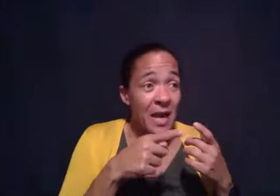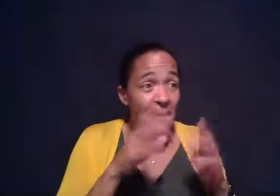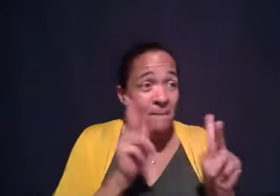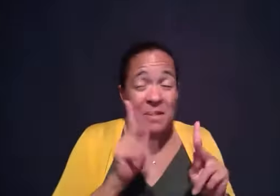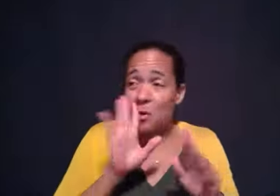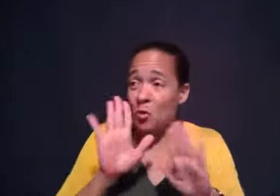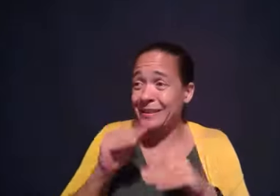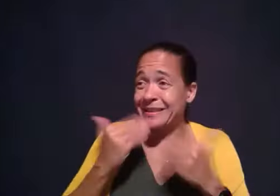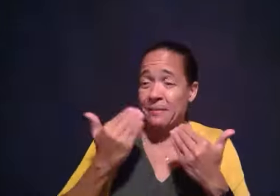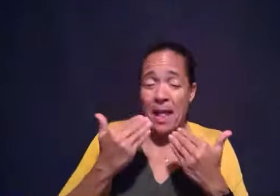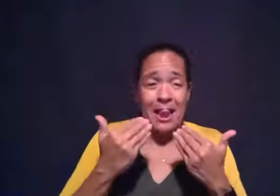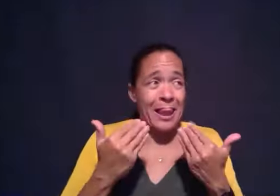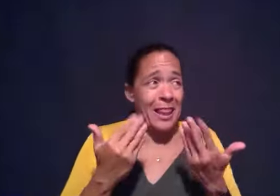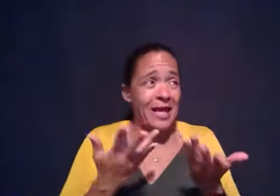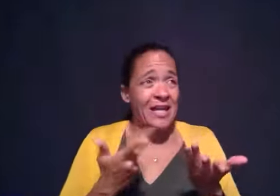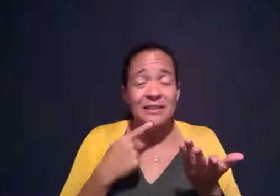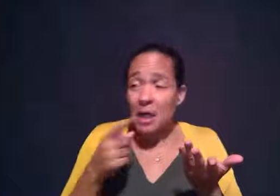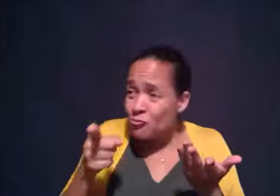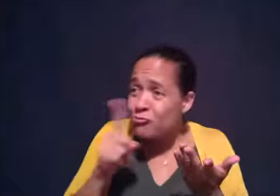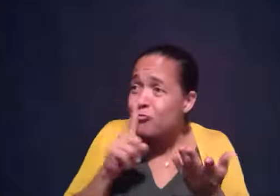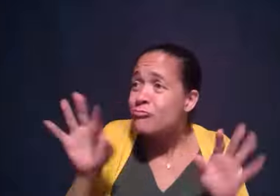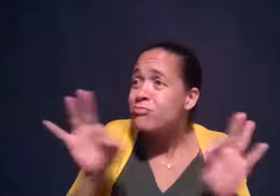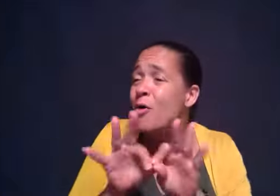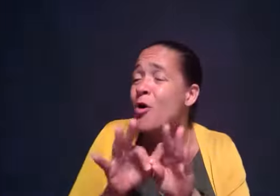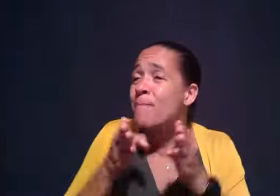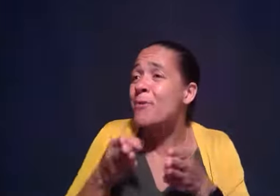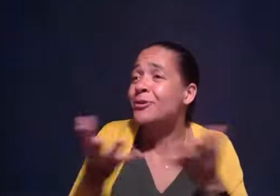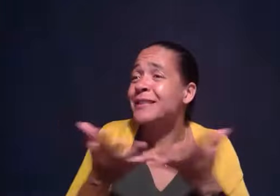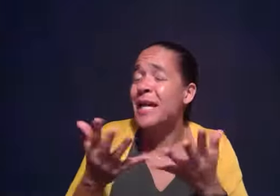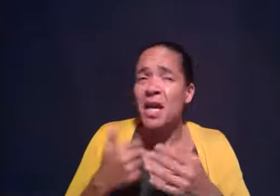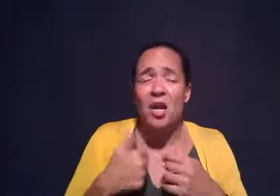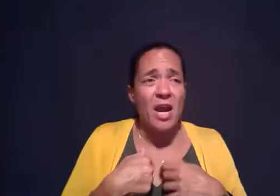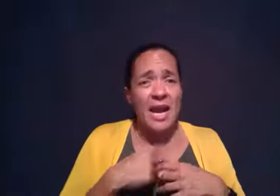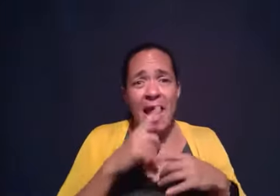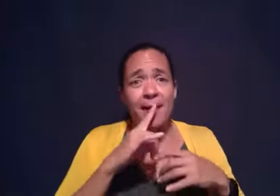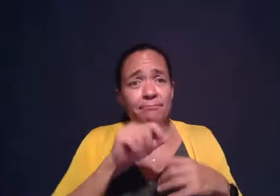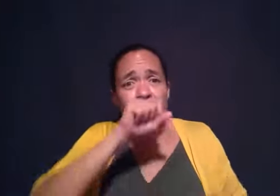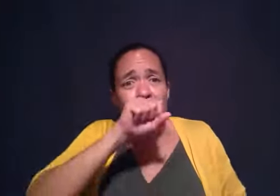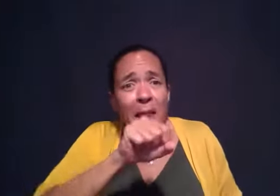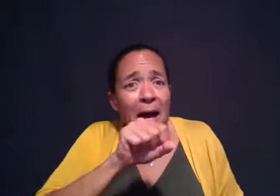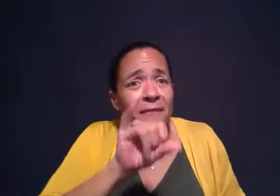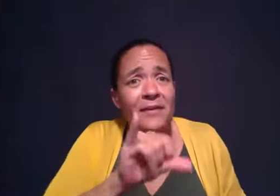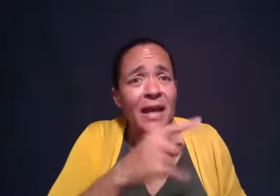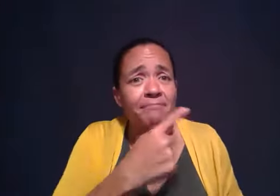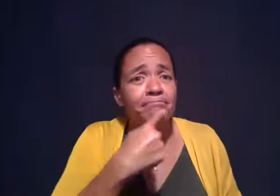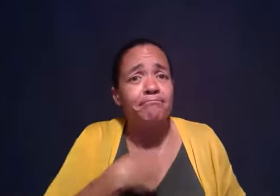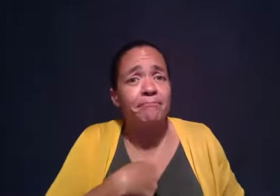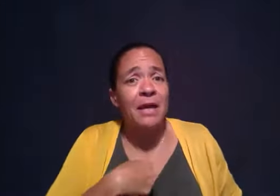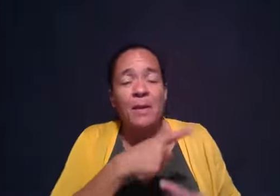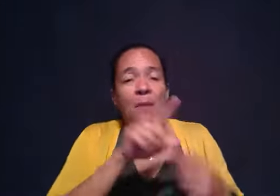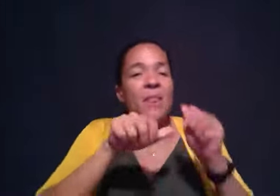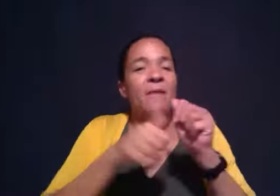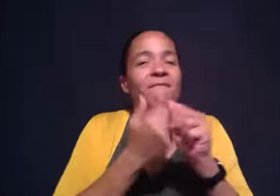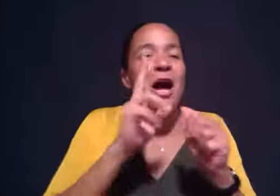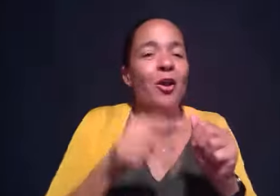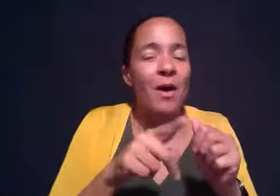would say, you're the most important person here. And I love that part. But then they'd follow it up with, because you remind us of where we